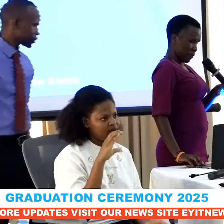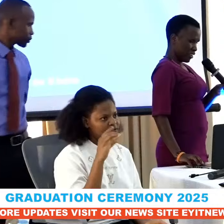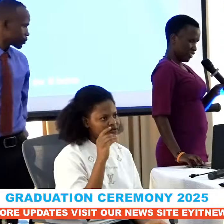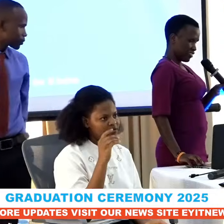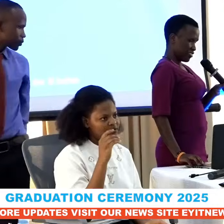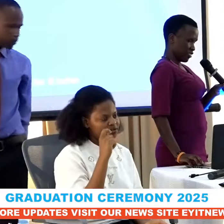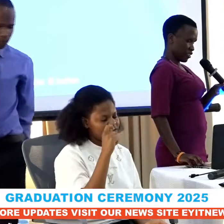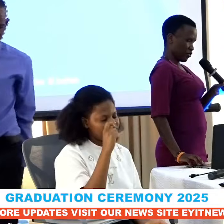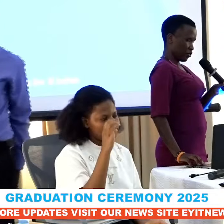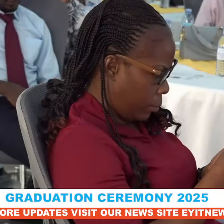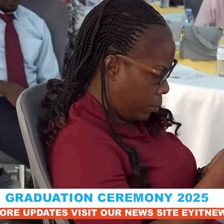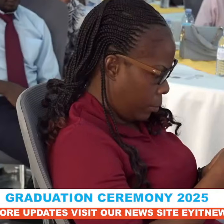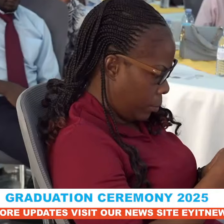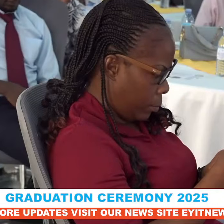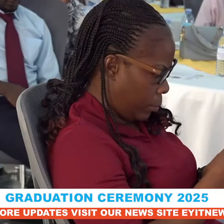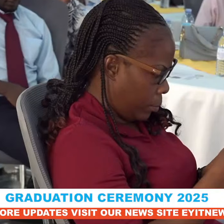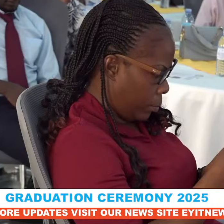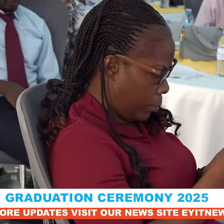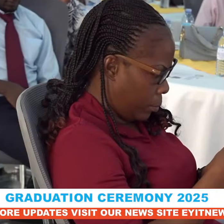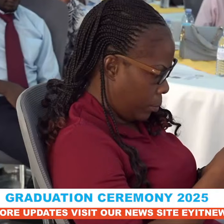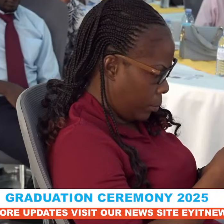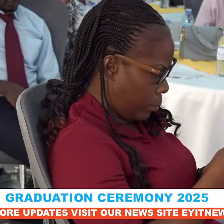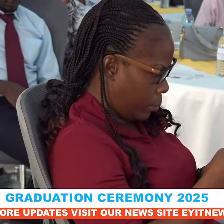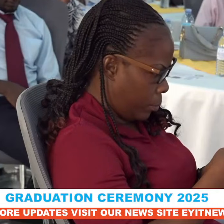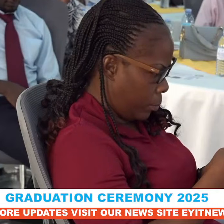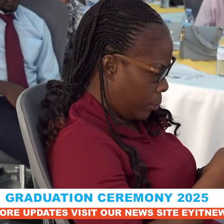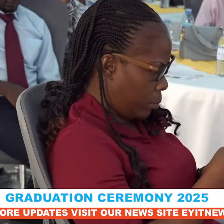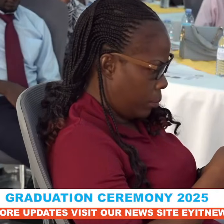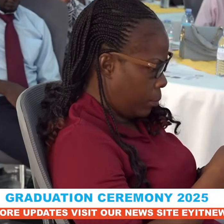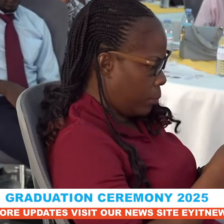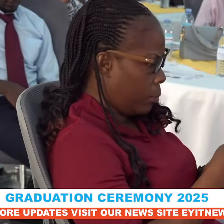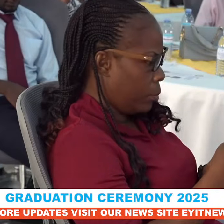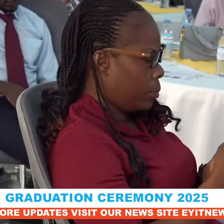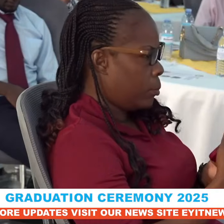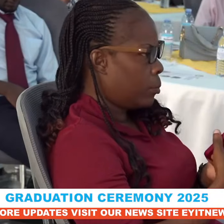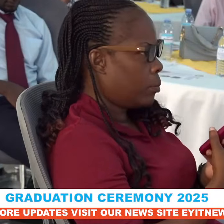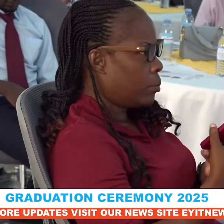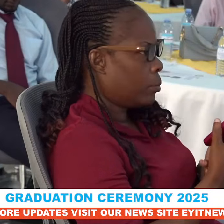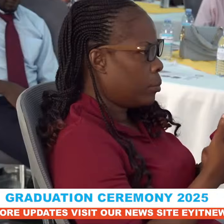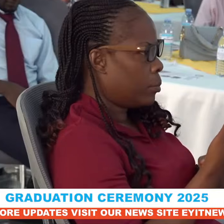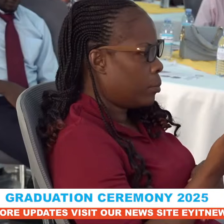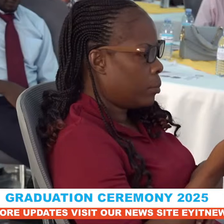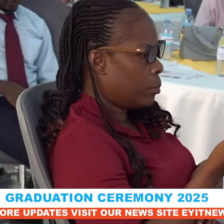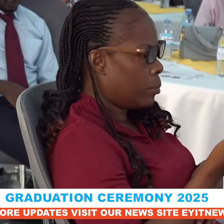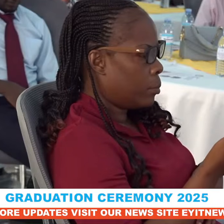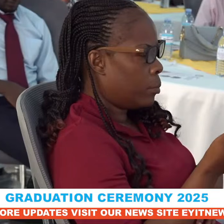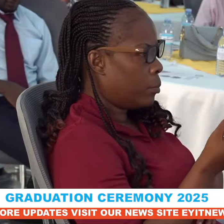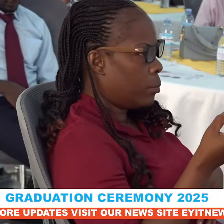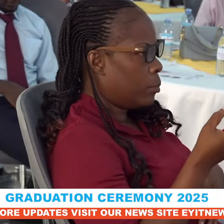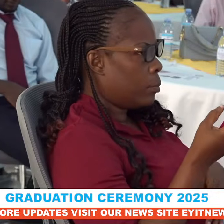The bad chance is that you will not be reading what I will be presenting, but